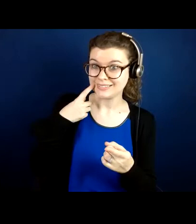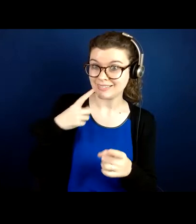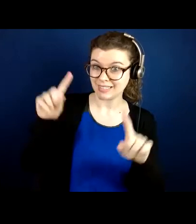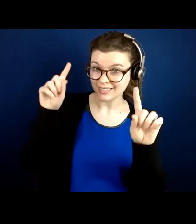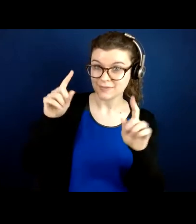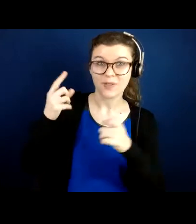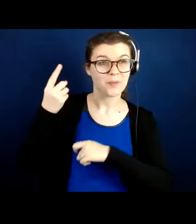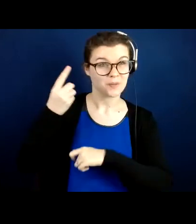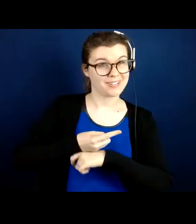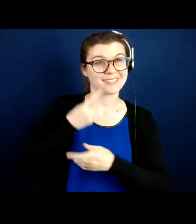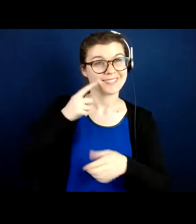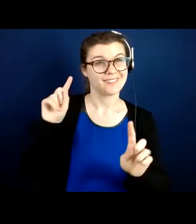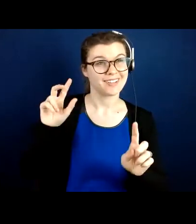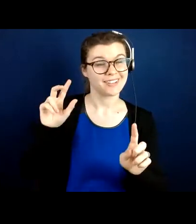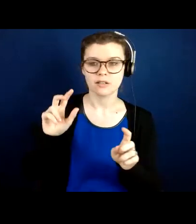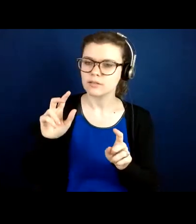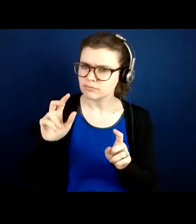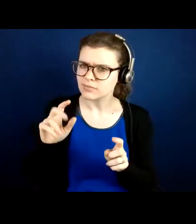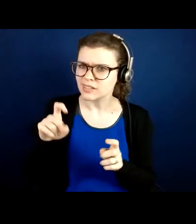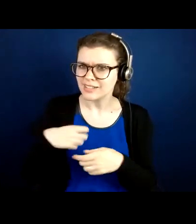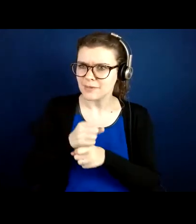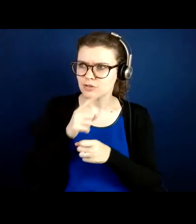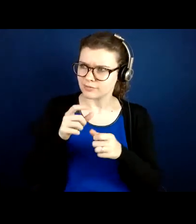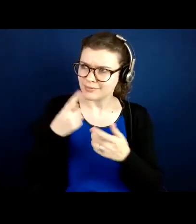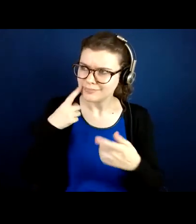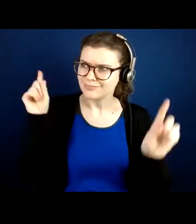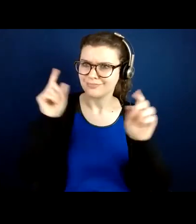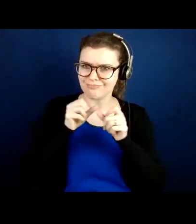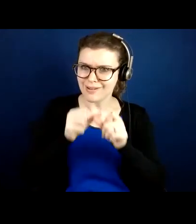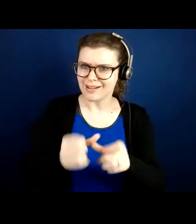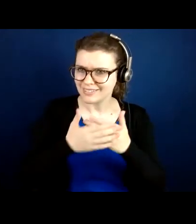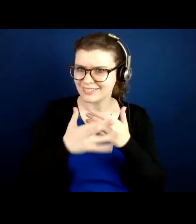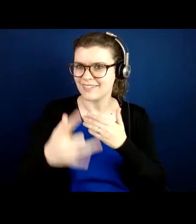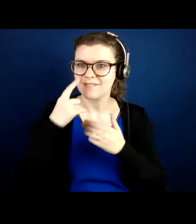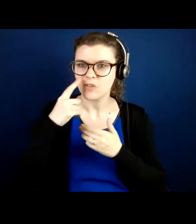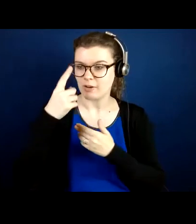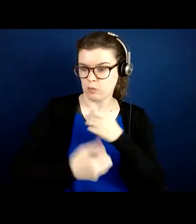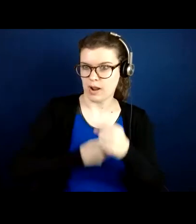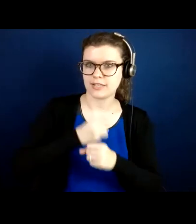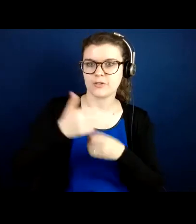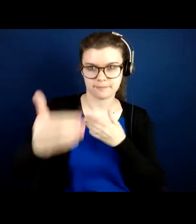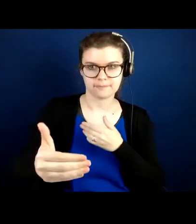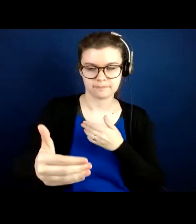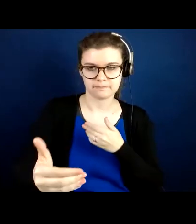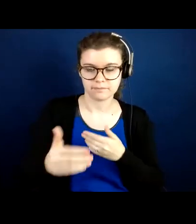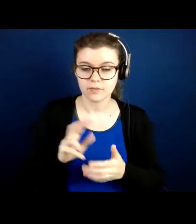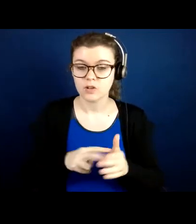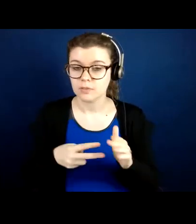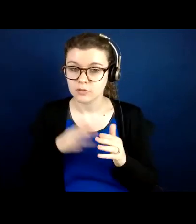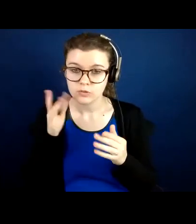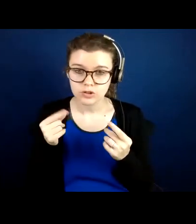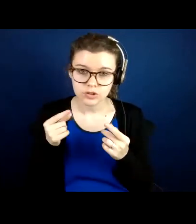but continues to be successful for the year after the move-in happens. So we'll do